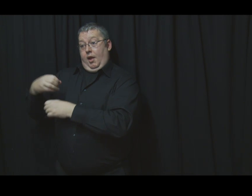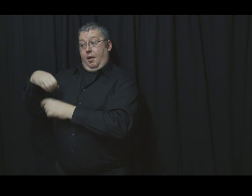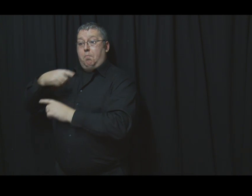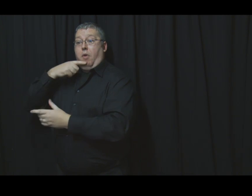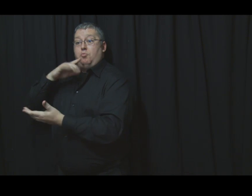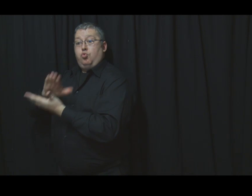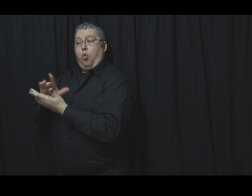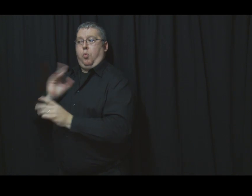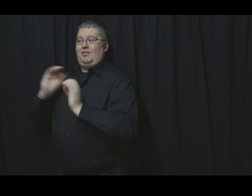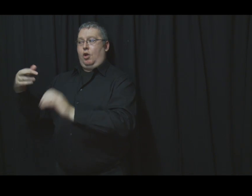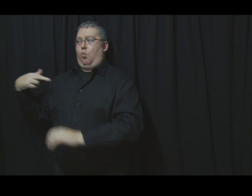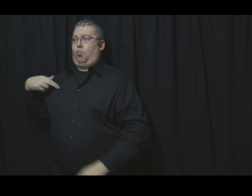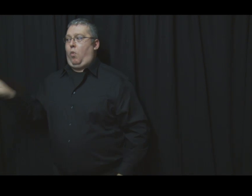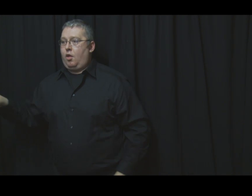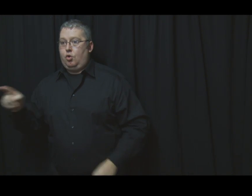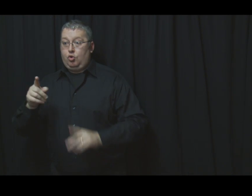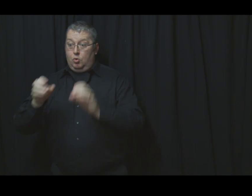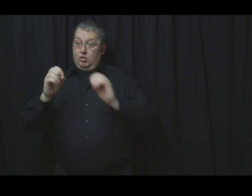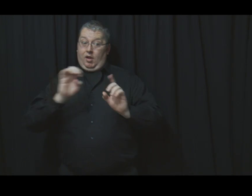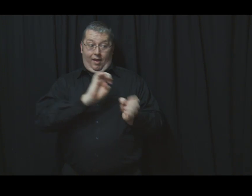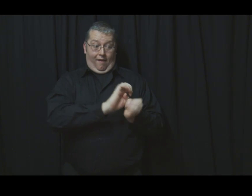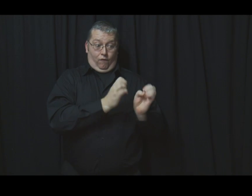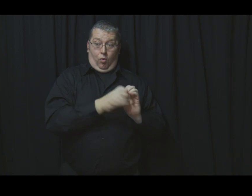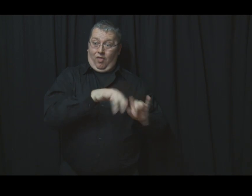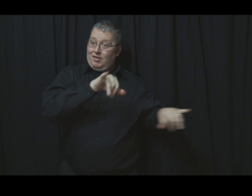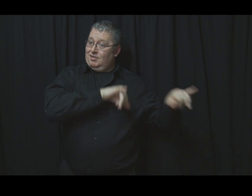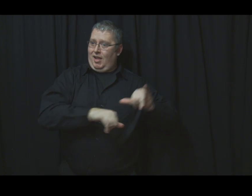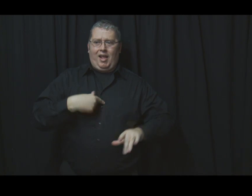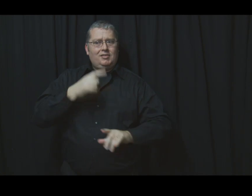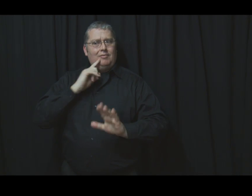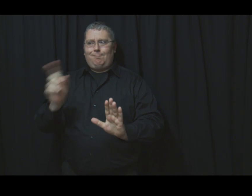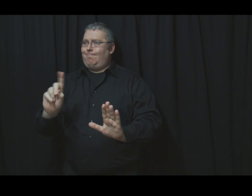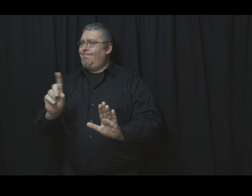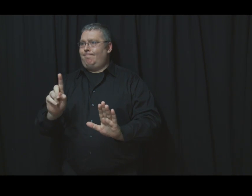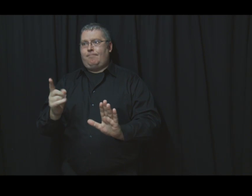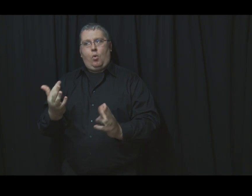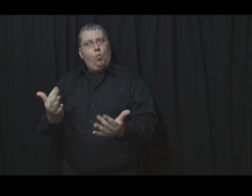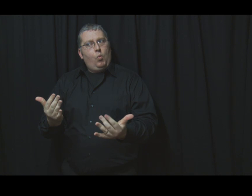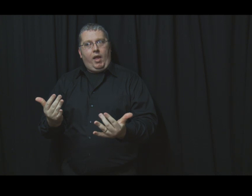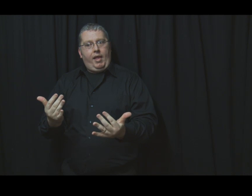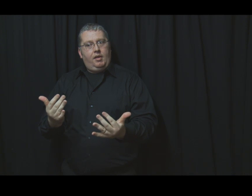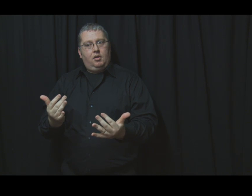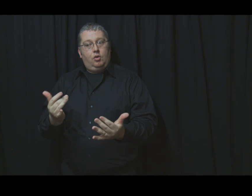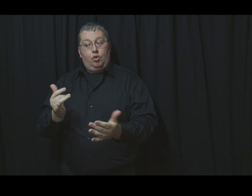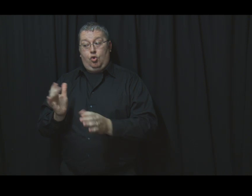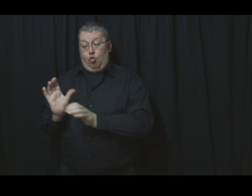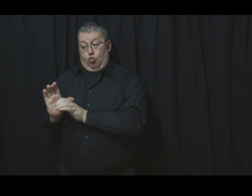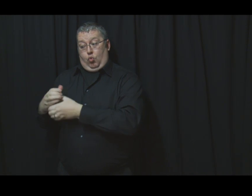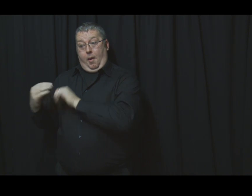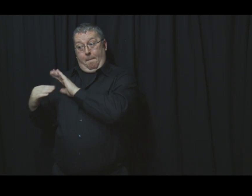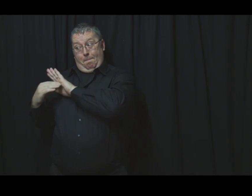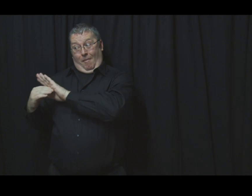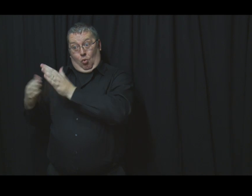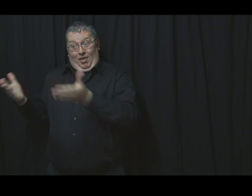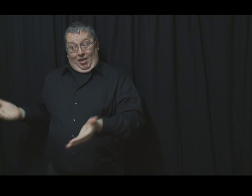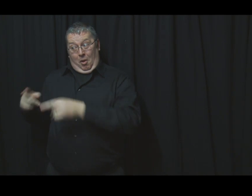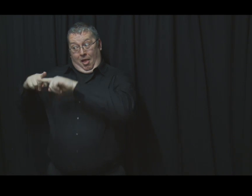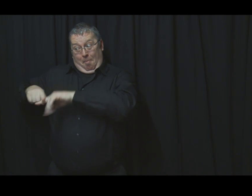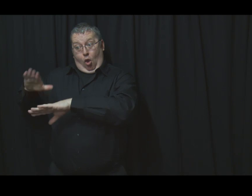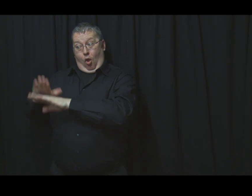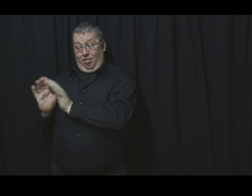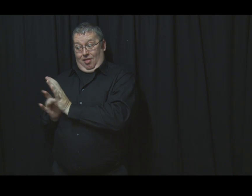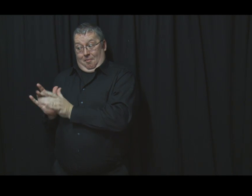teaching religion. If you teach evolution, that's science. And I'm going to say, wait a minute. Actually, the creation model here, based upon the